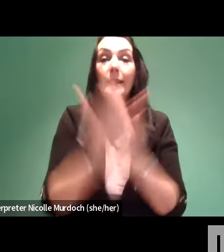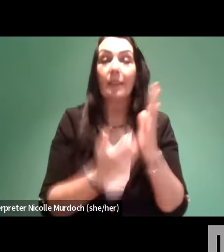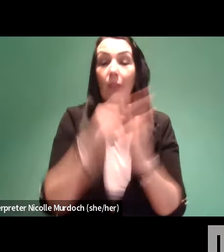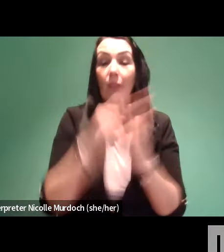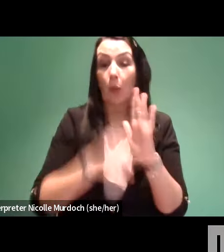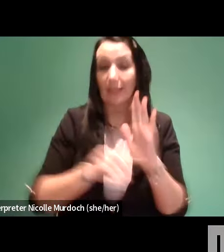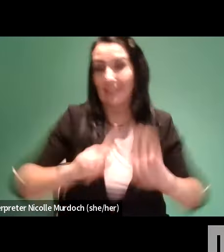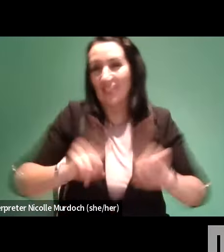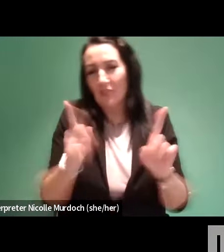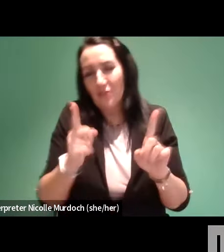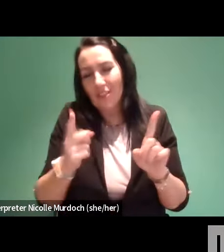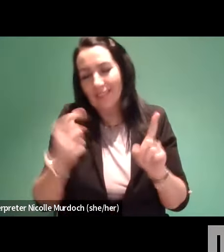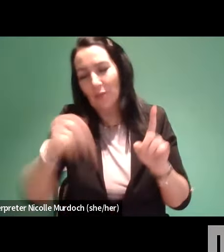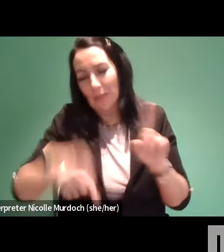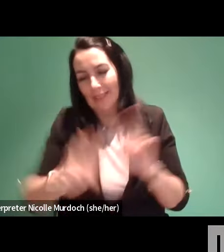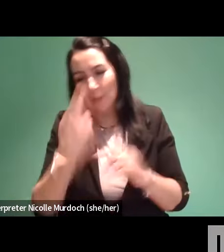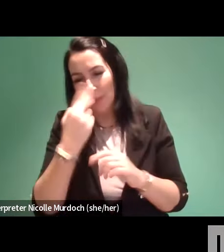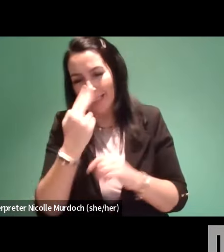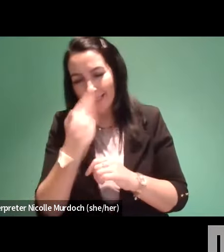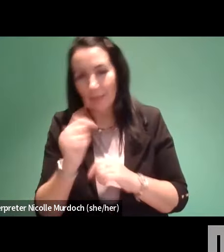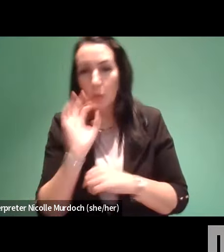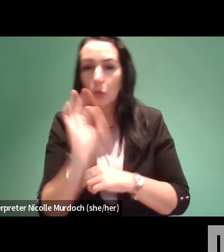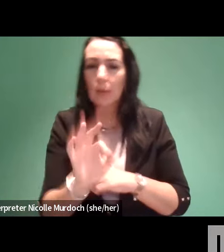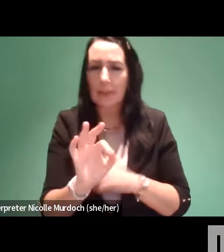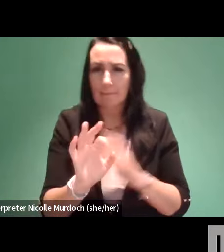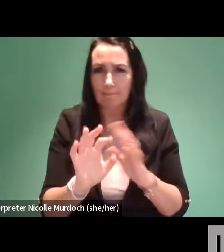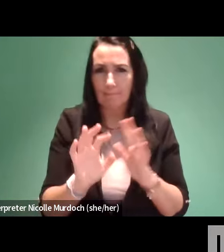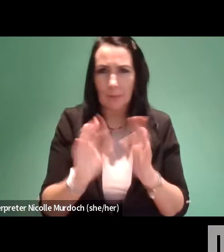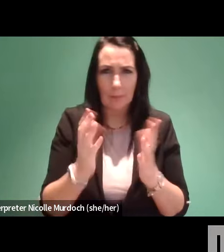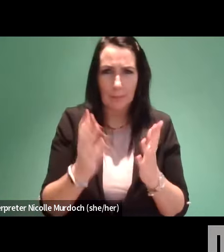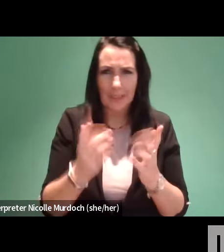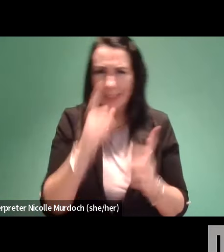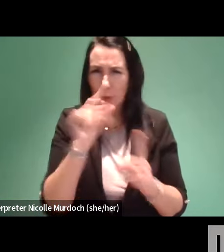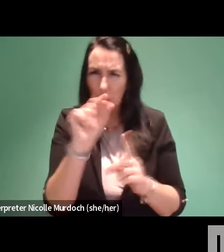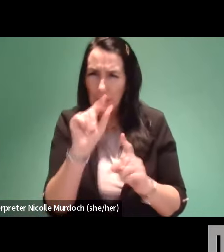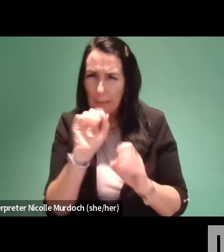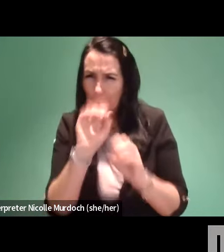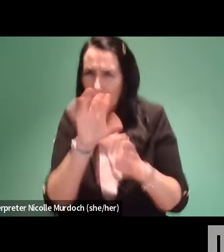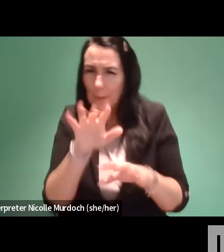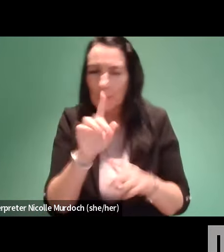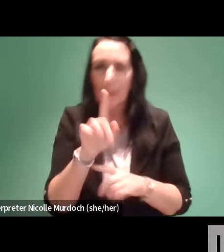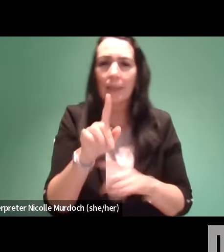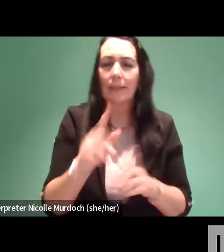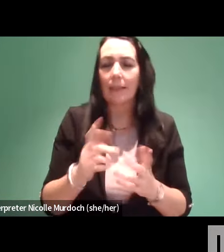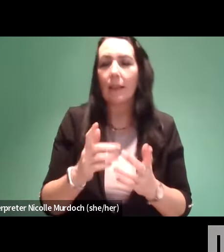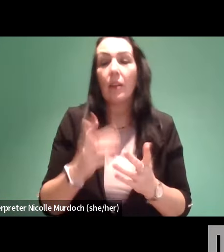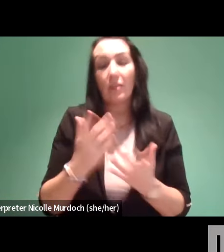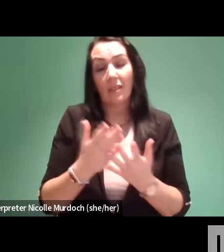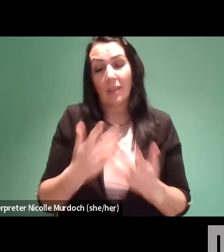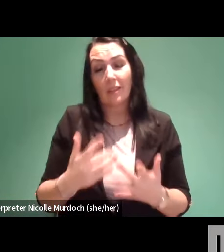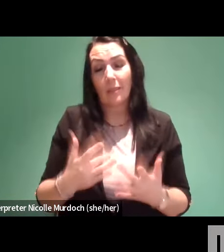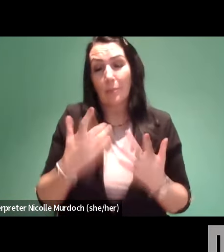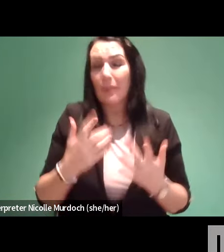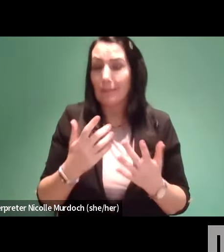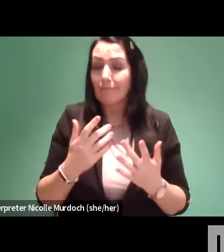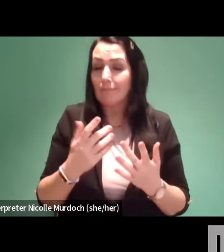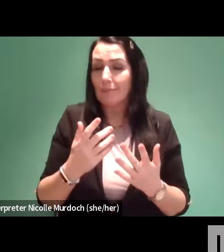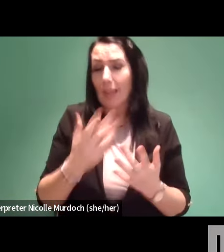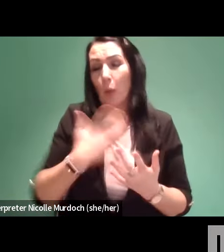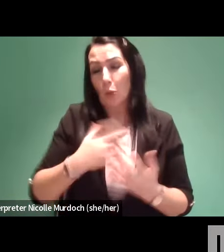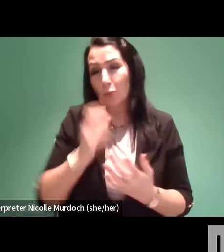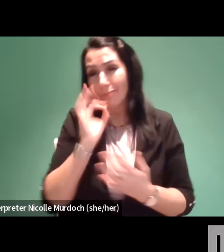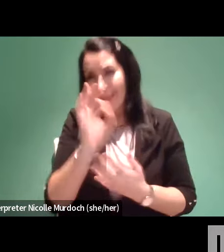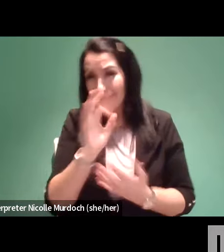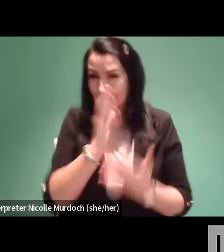bit different for me. My question sounds a bit antagonistic, but I mean it comes from a place of good intent.